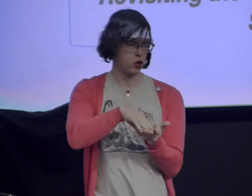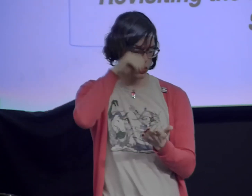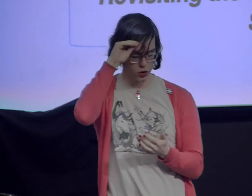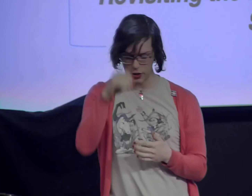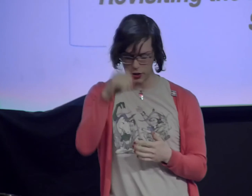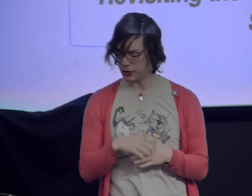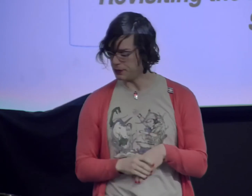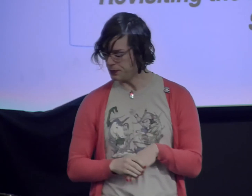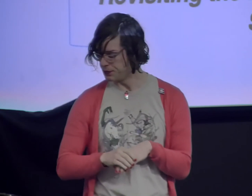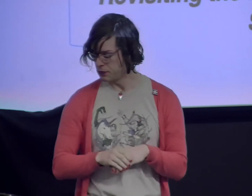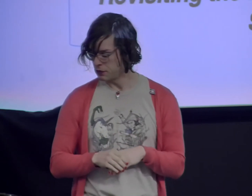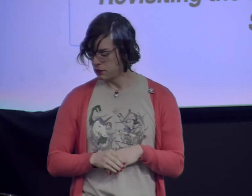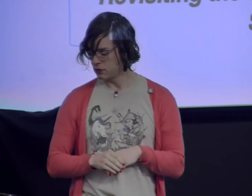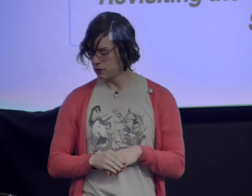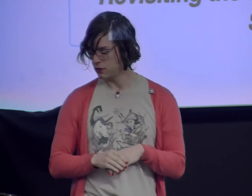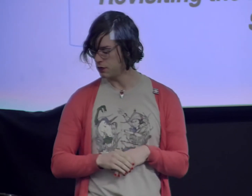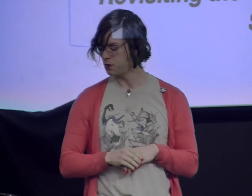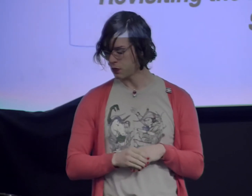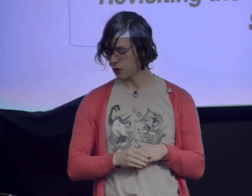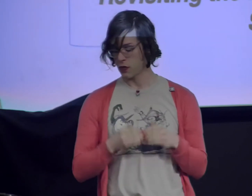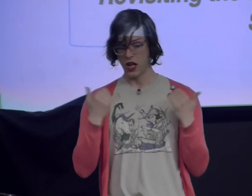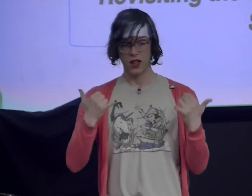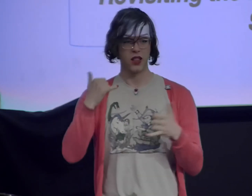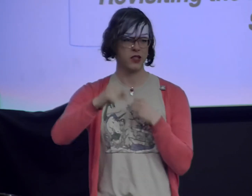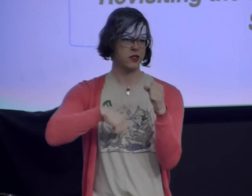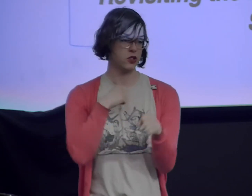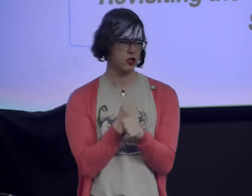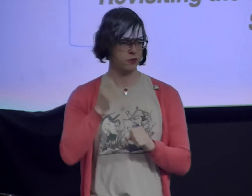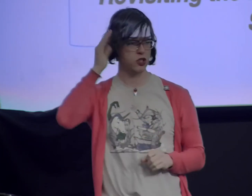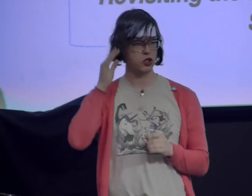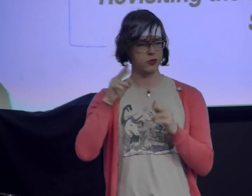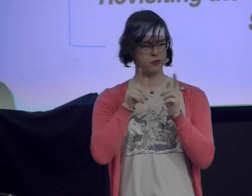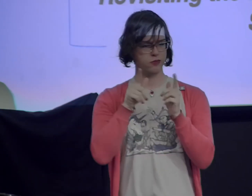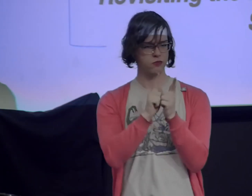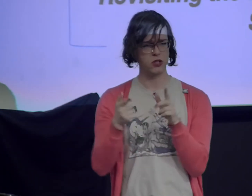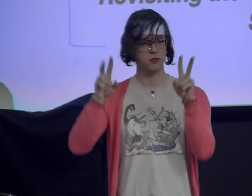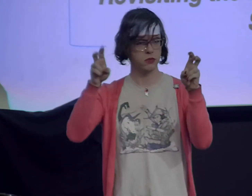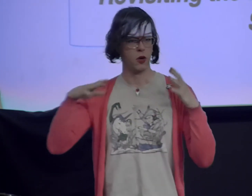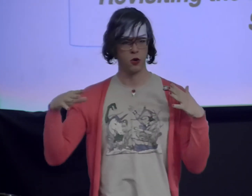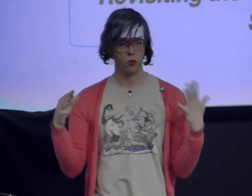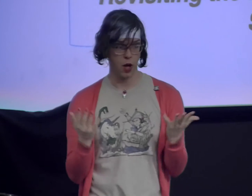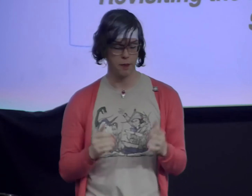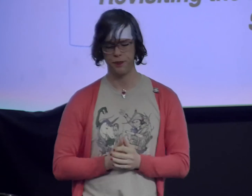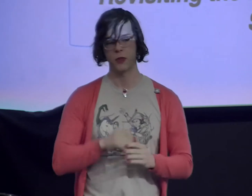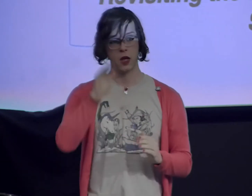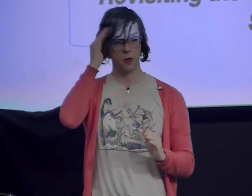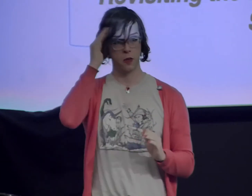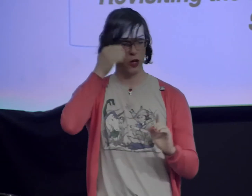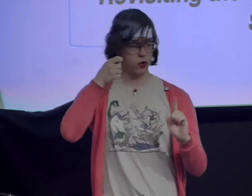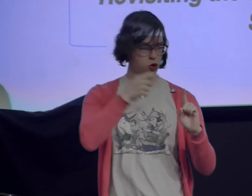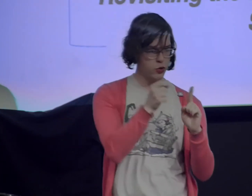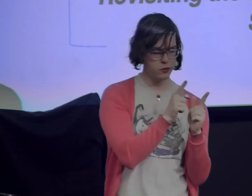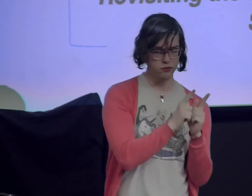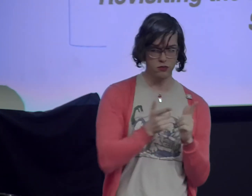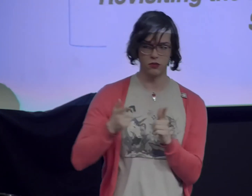neuroscience. They increase our understanding of the human mind and the neural mechanism of learning. This year's Distinguished Lecture